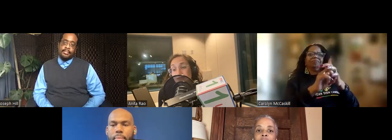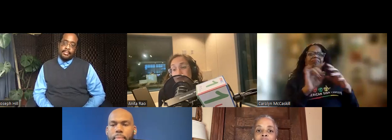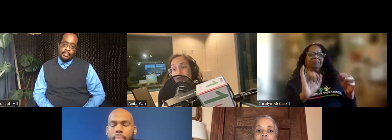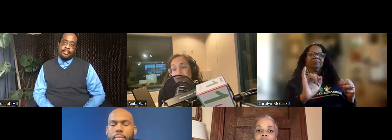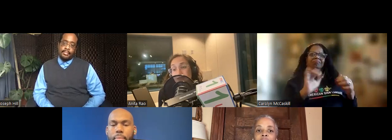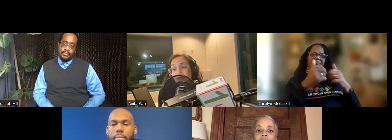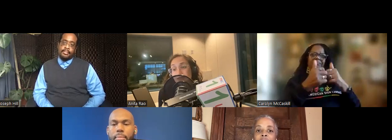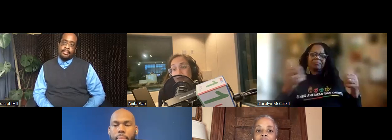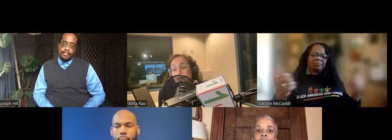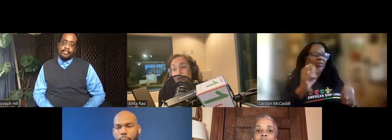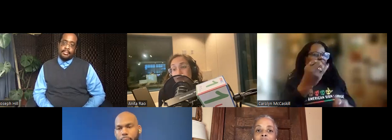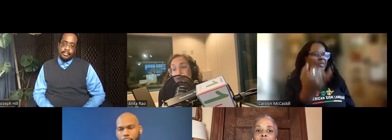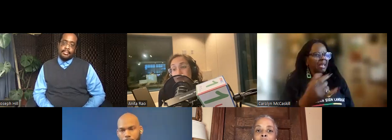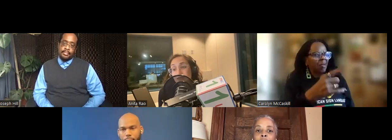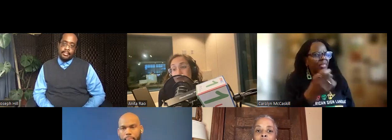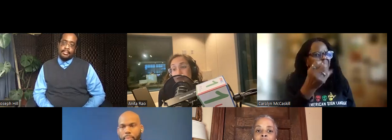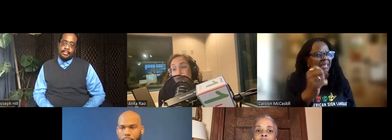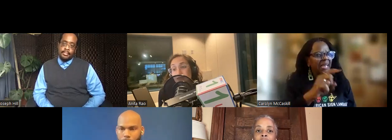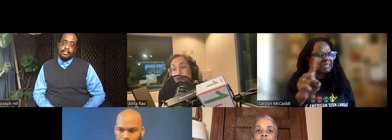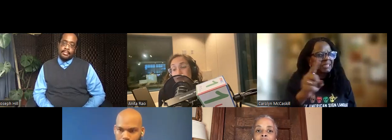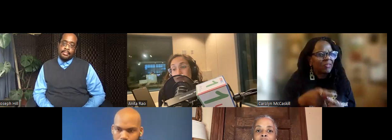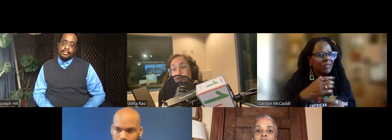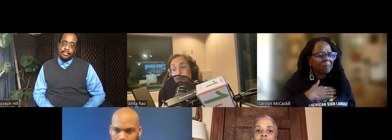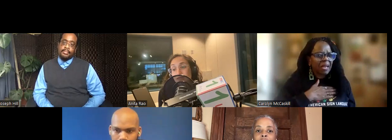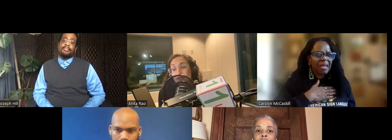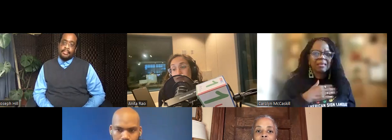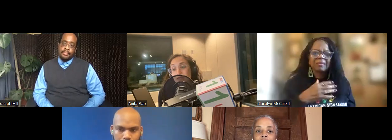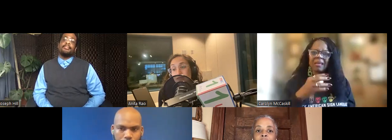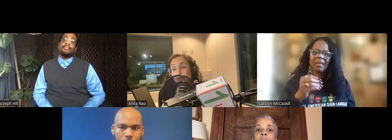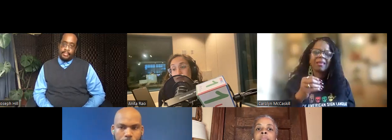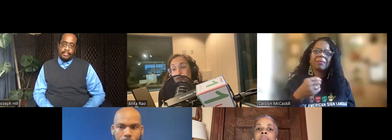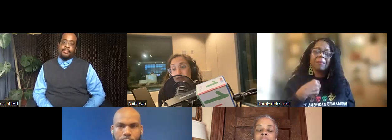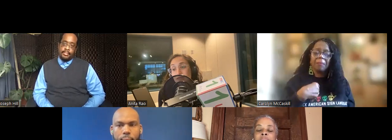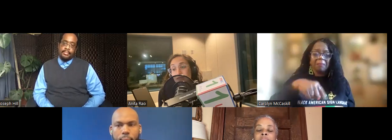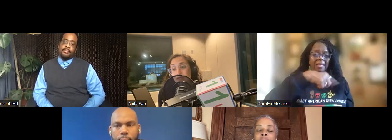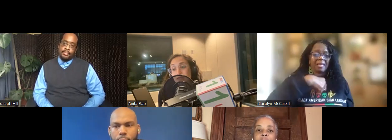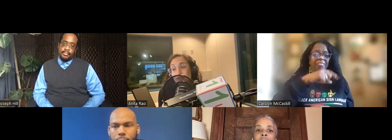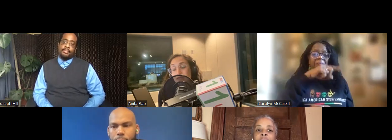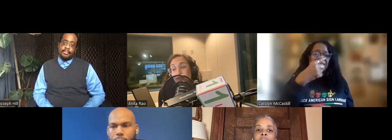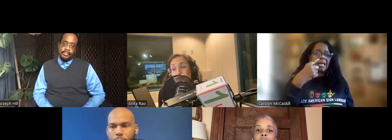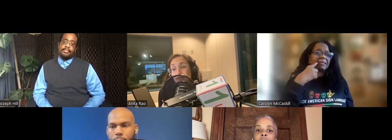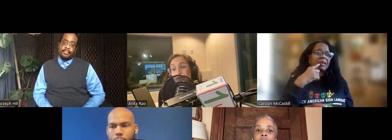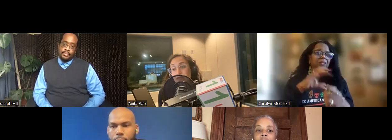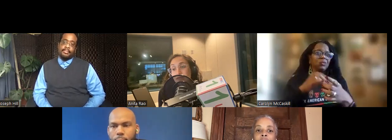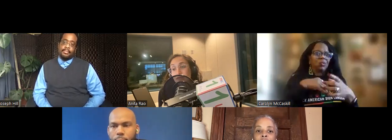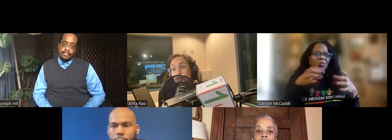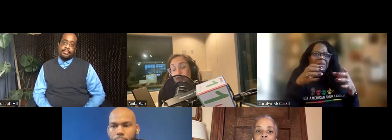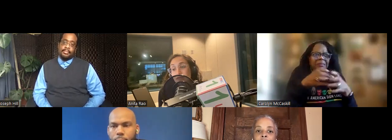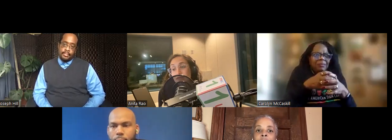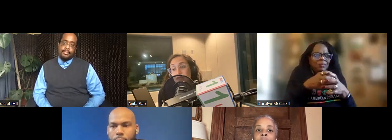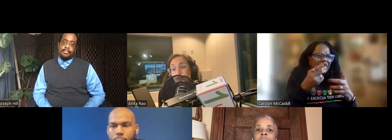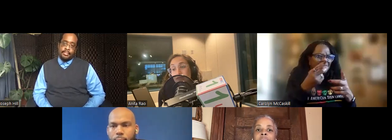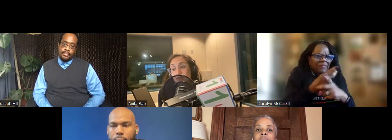was interesting to see how the language emerged in those segregated schools and how their signing was so